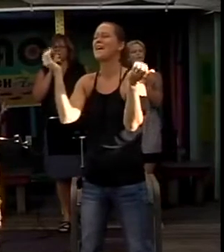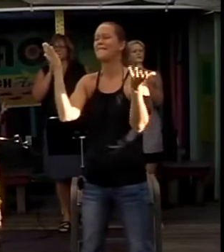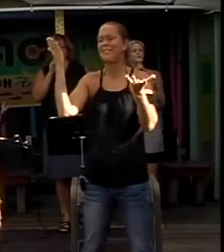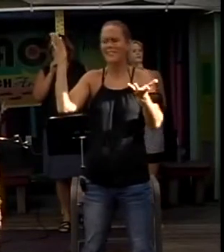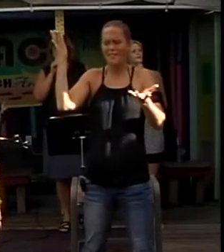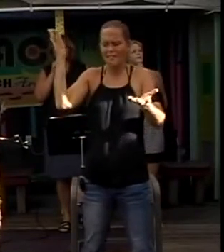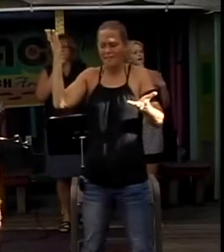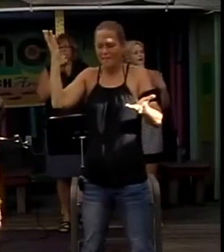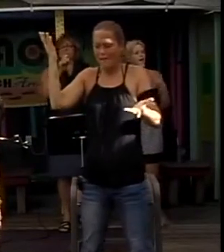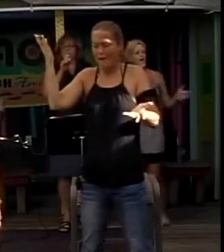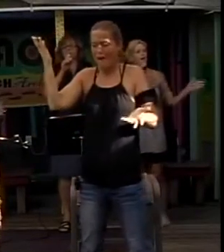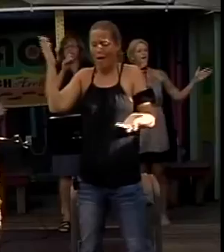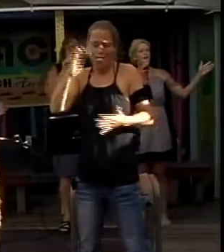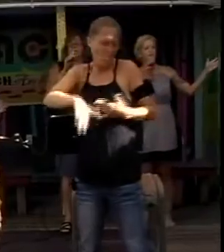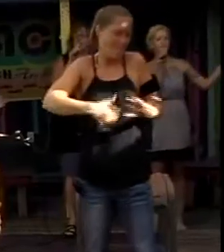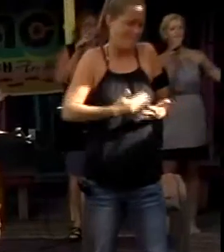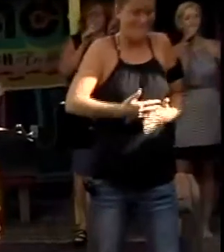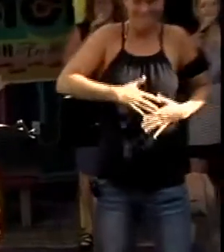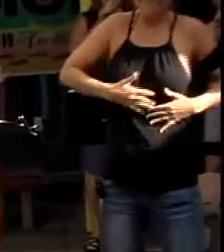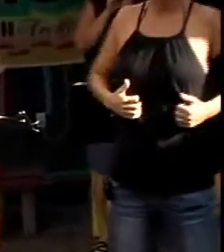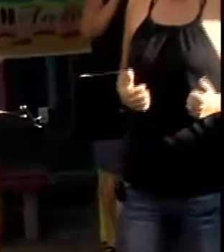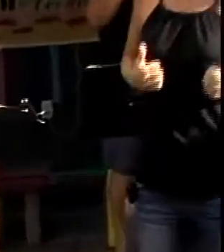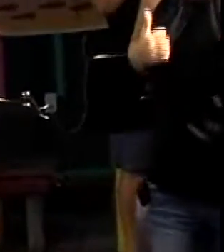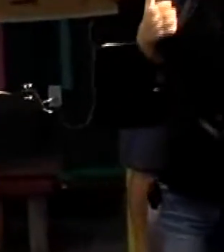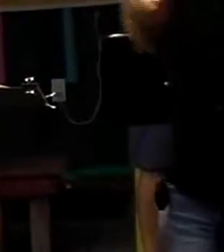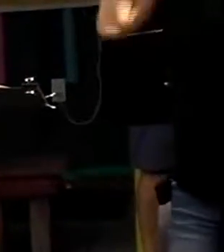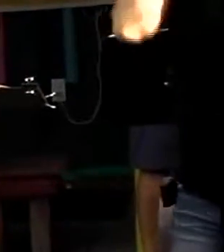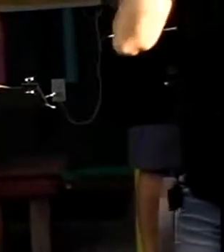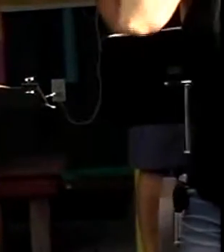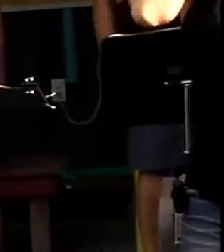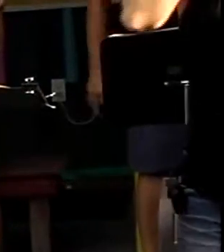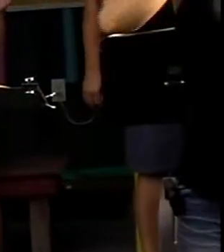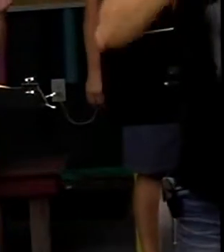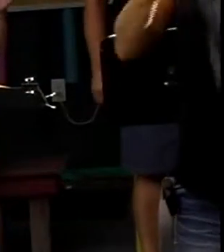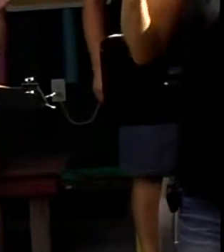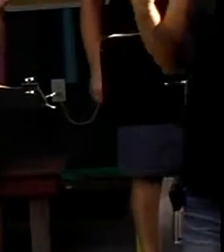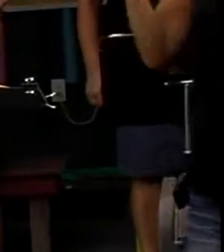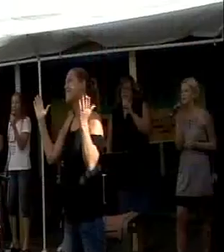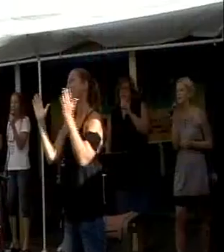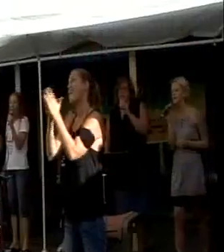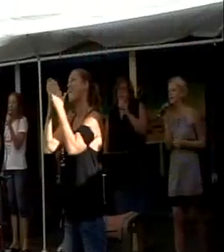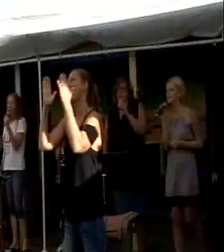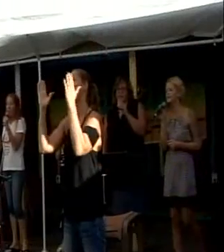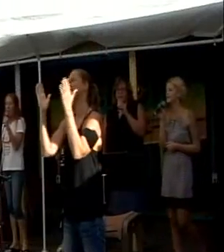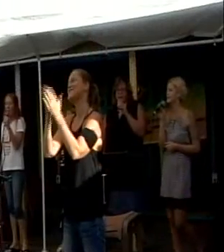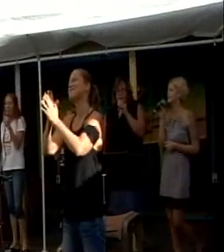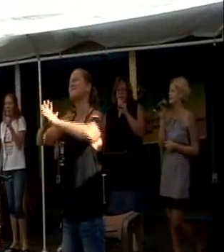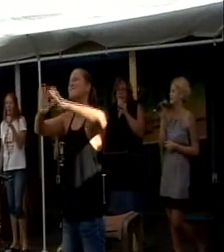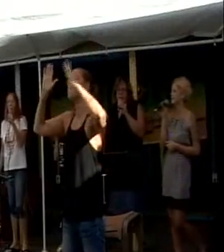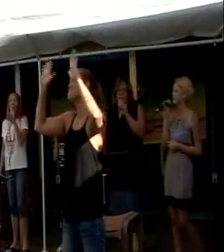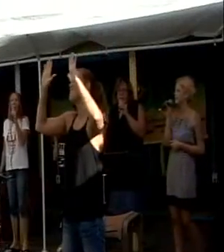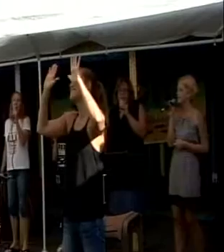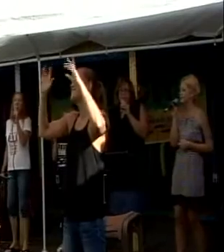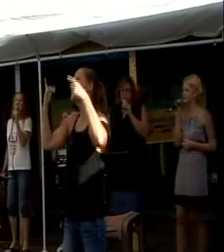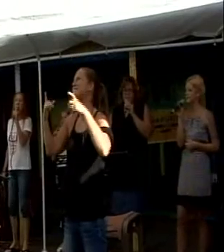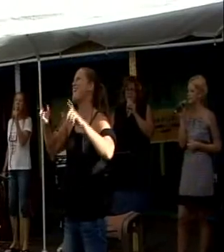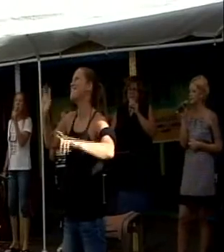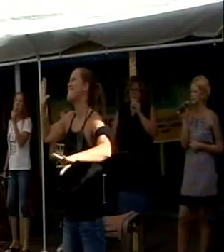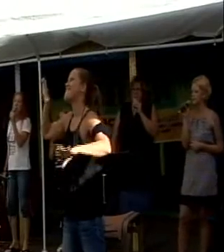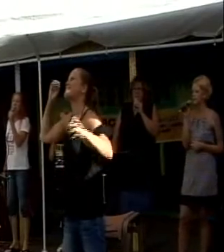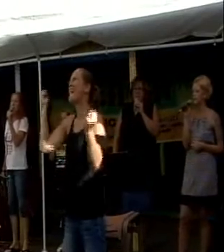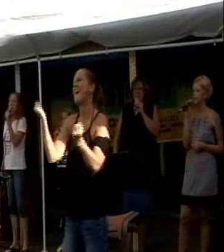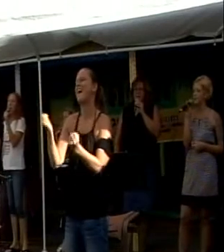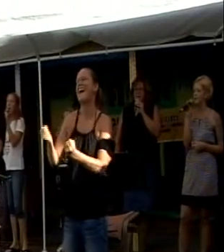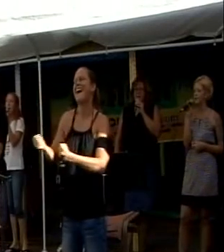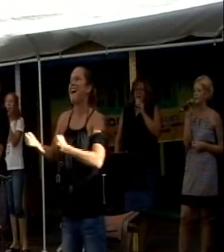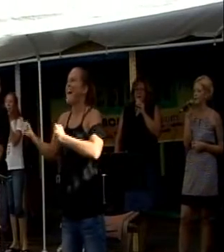you. All of my days I want to praise the wonders of